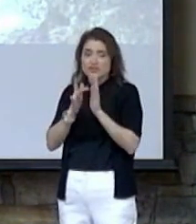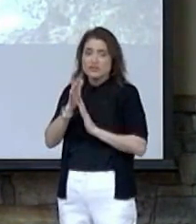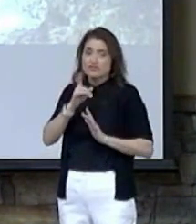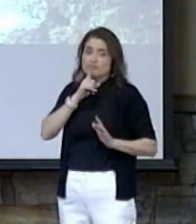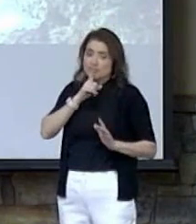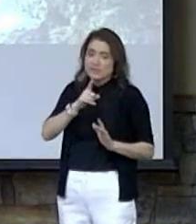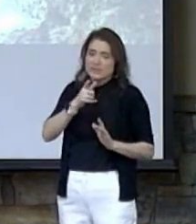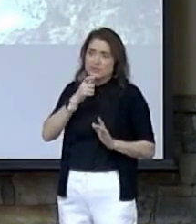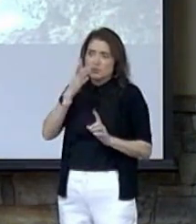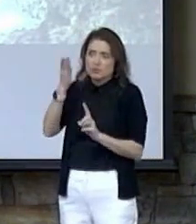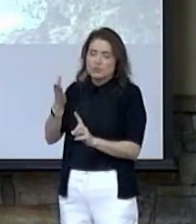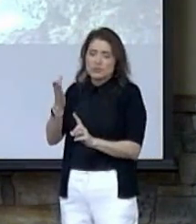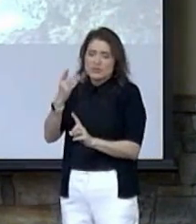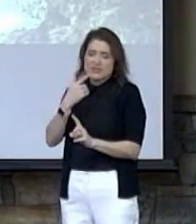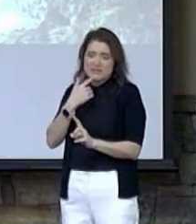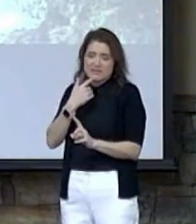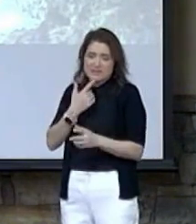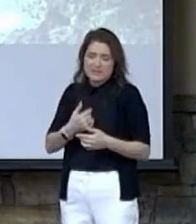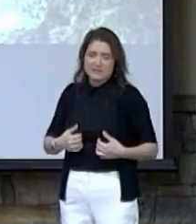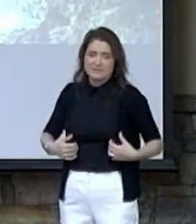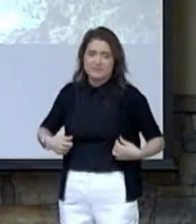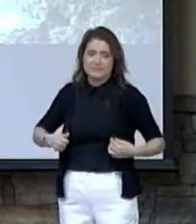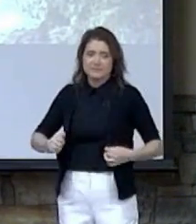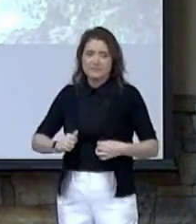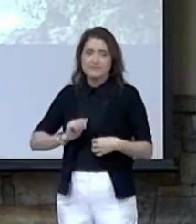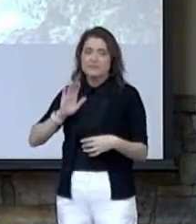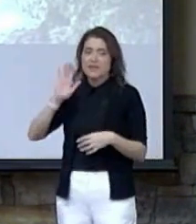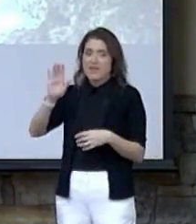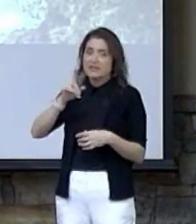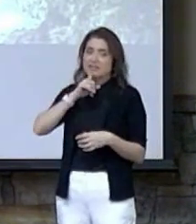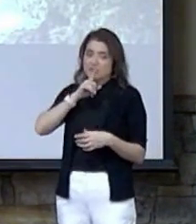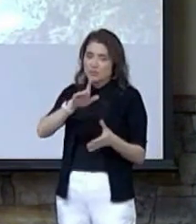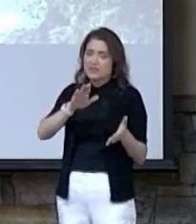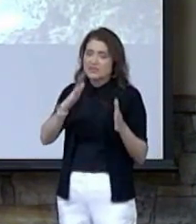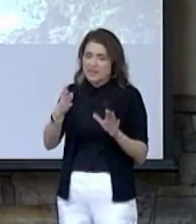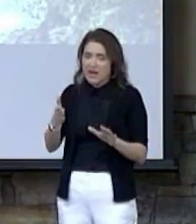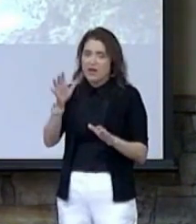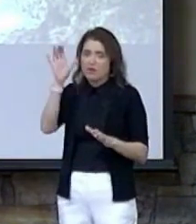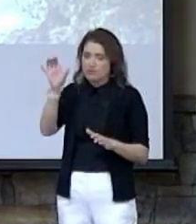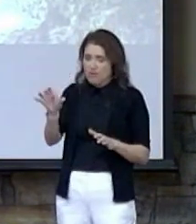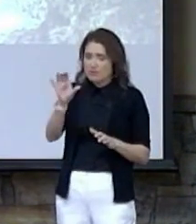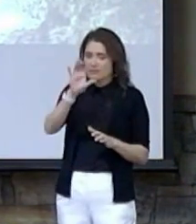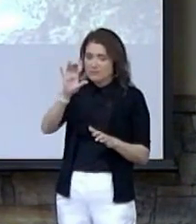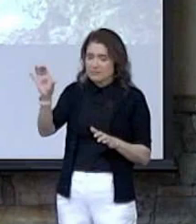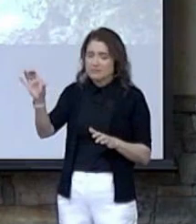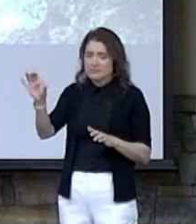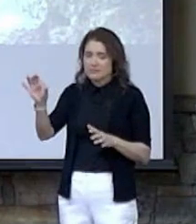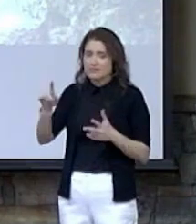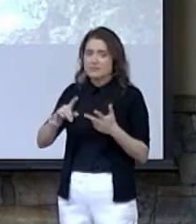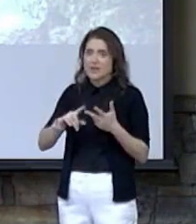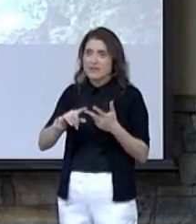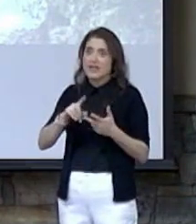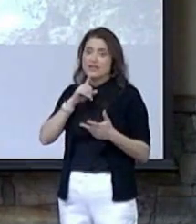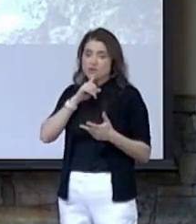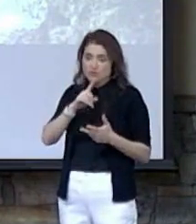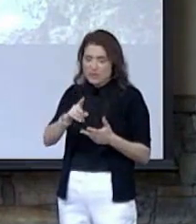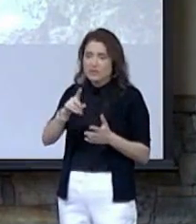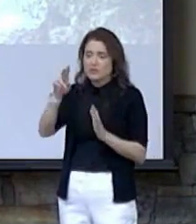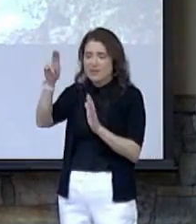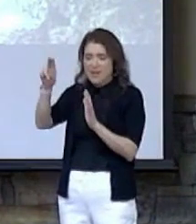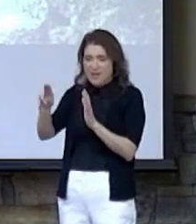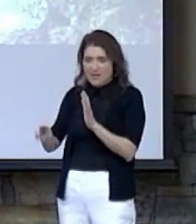is who he says he is, and that he really did die on a cross, that he really was laid in a